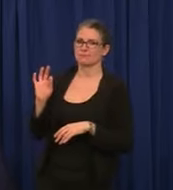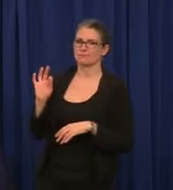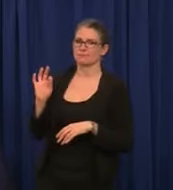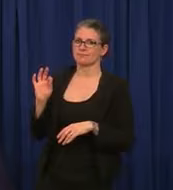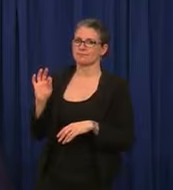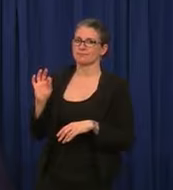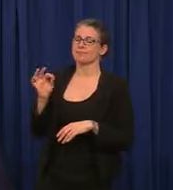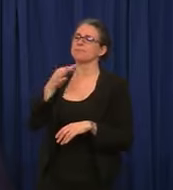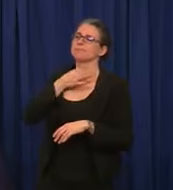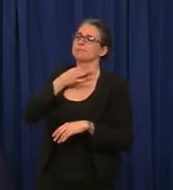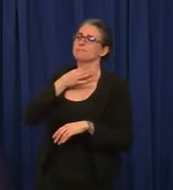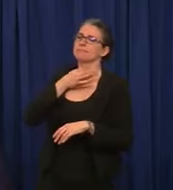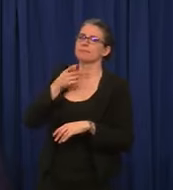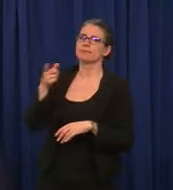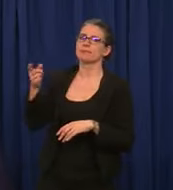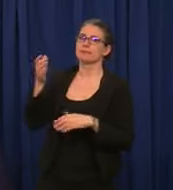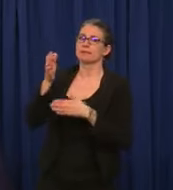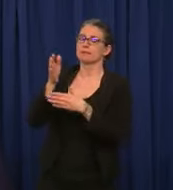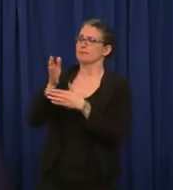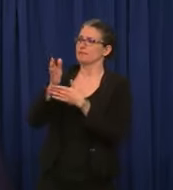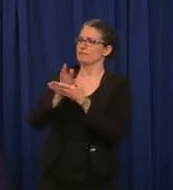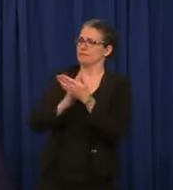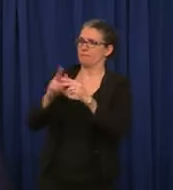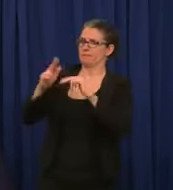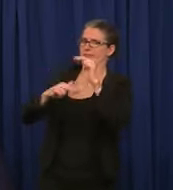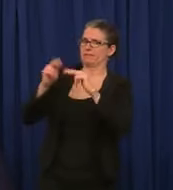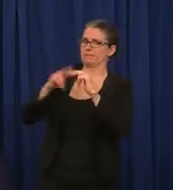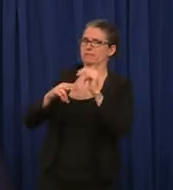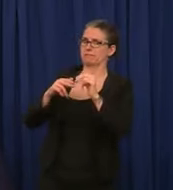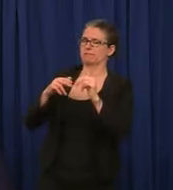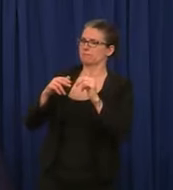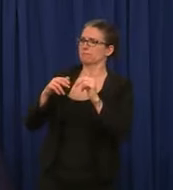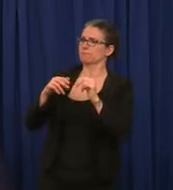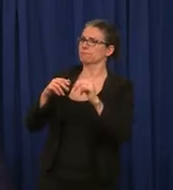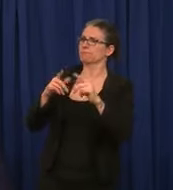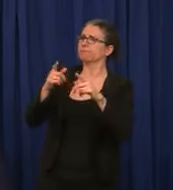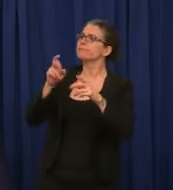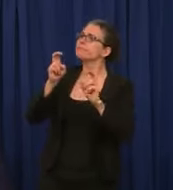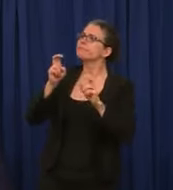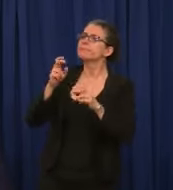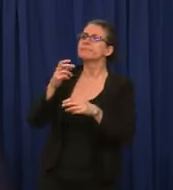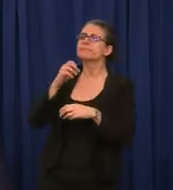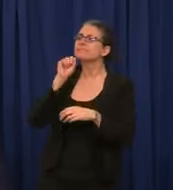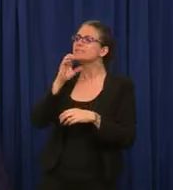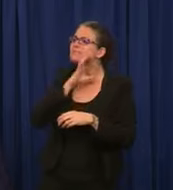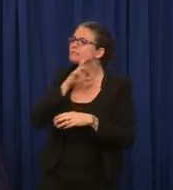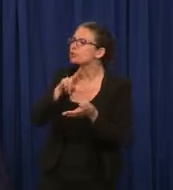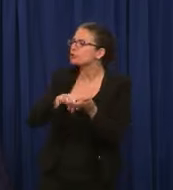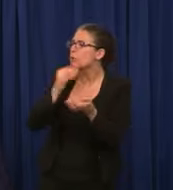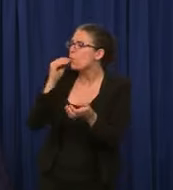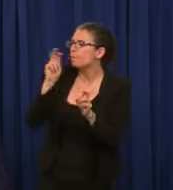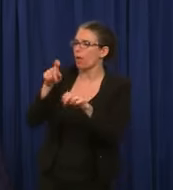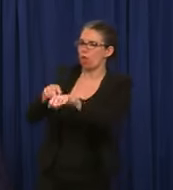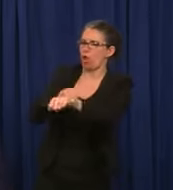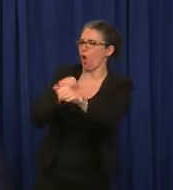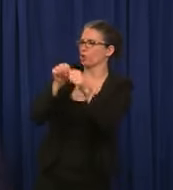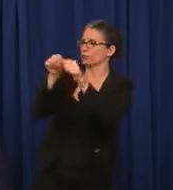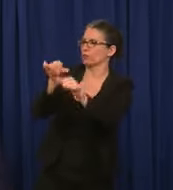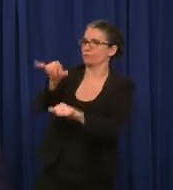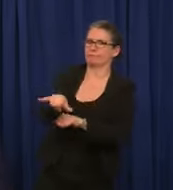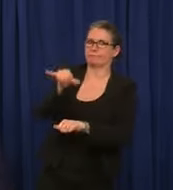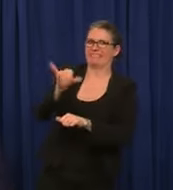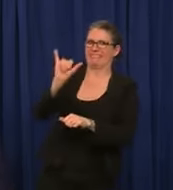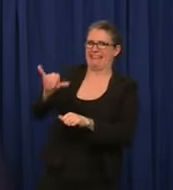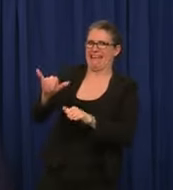on the number of cases that have been at long-term care facilities and, you know, just whether they have been heavily impacted?